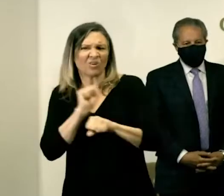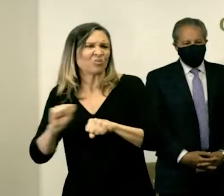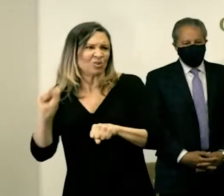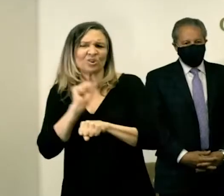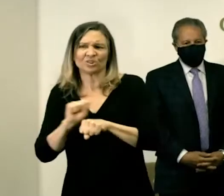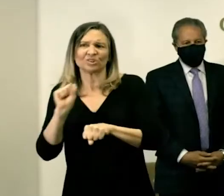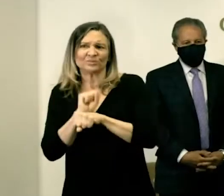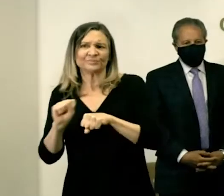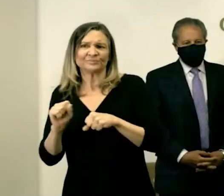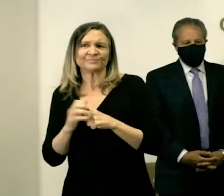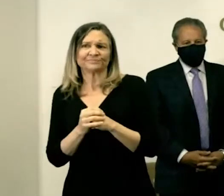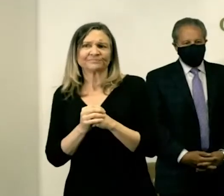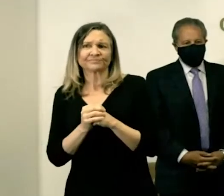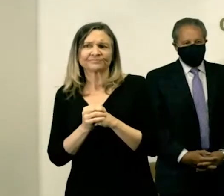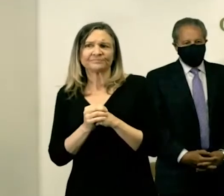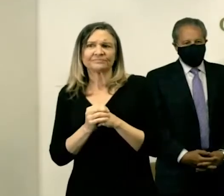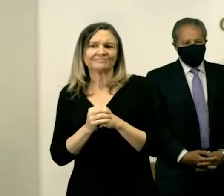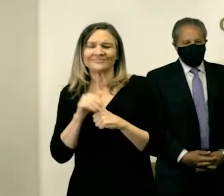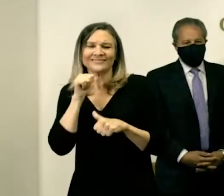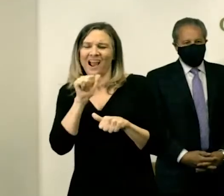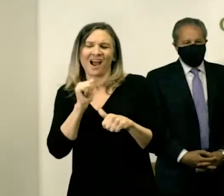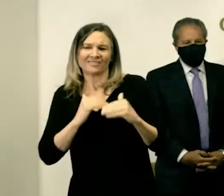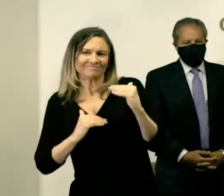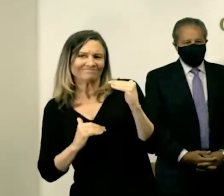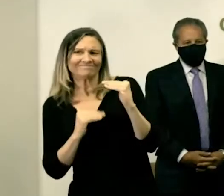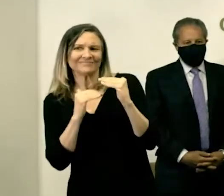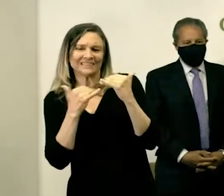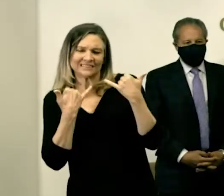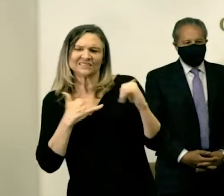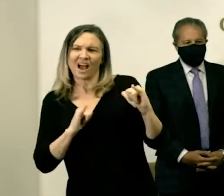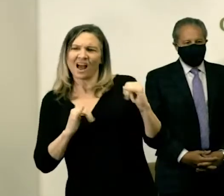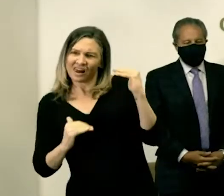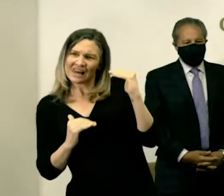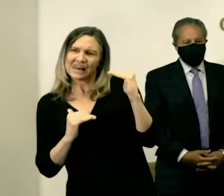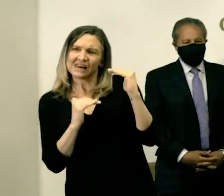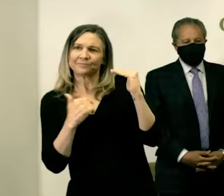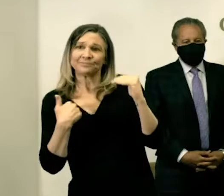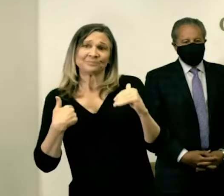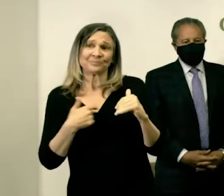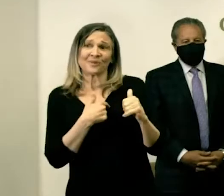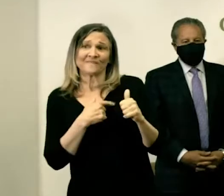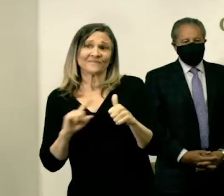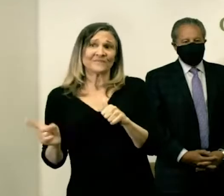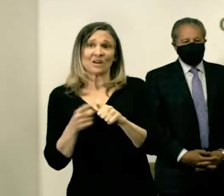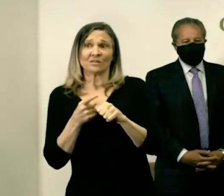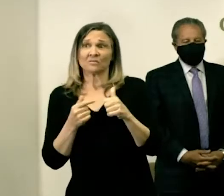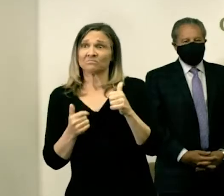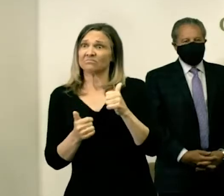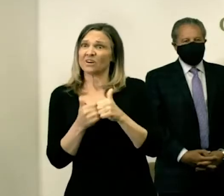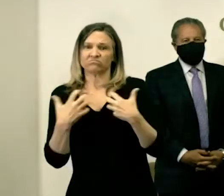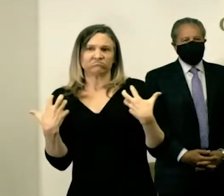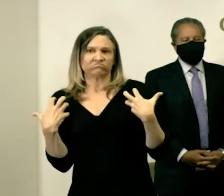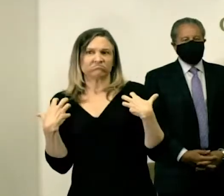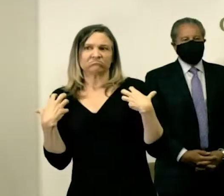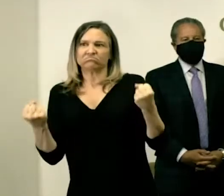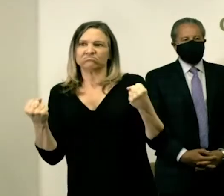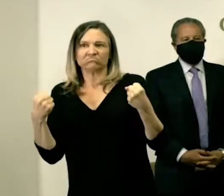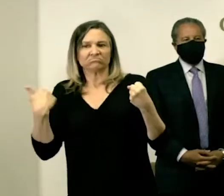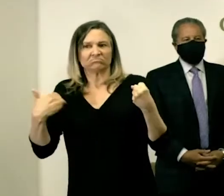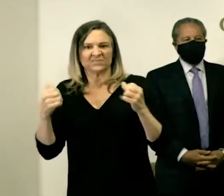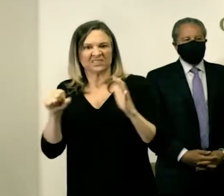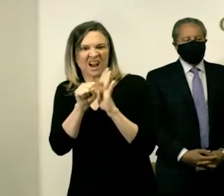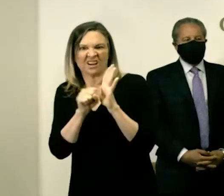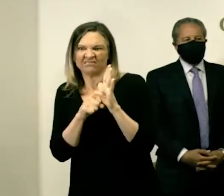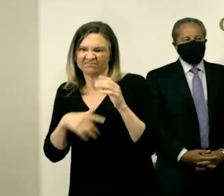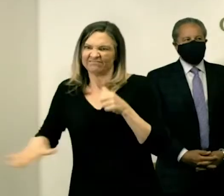to where we need to be, but we were the first and the most bold state in America to lay a marker with